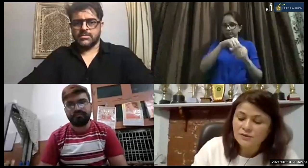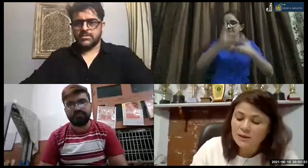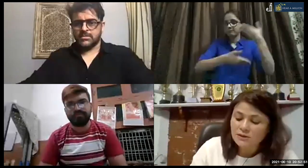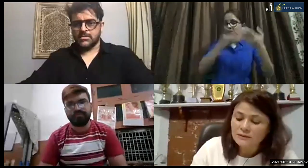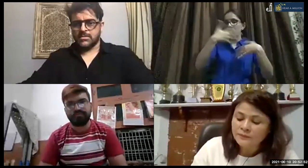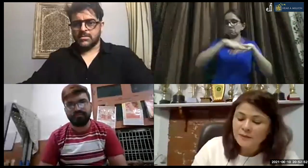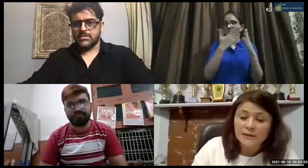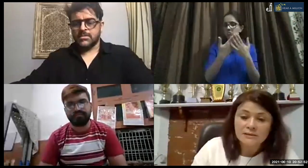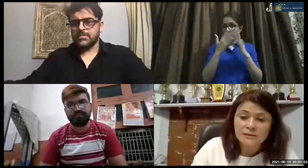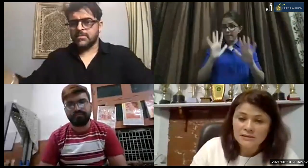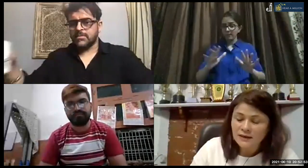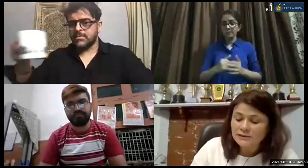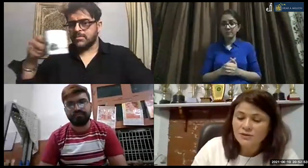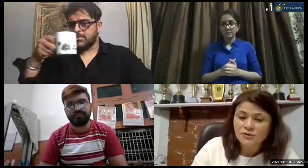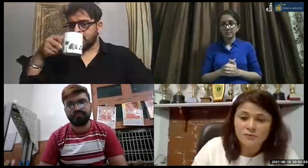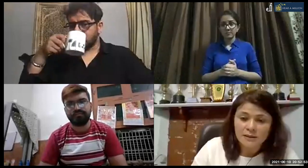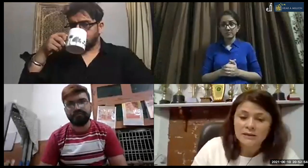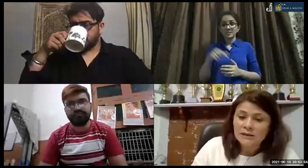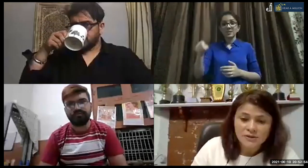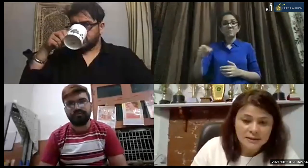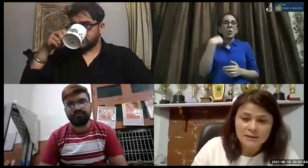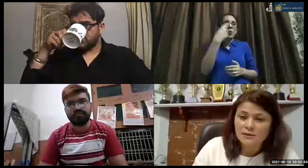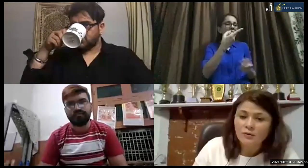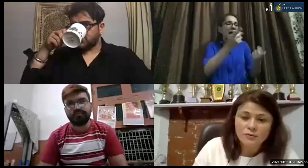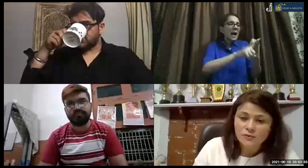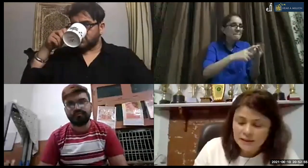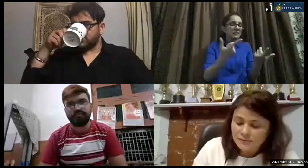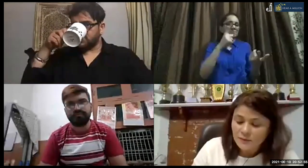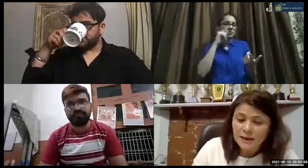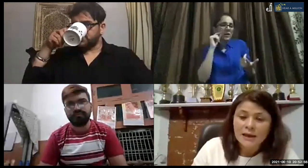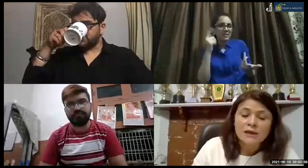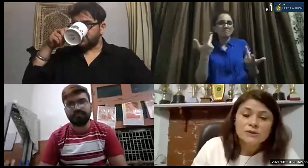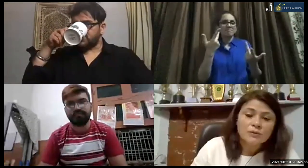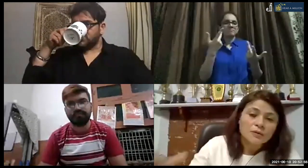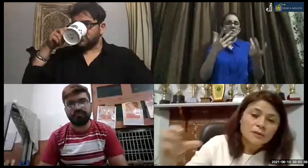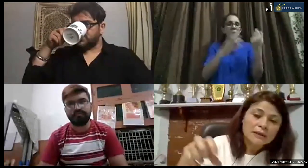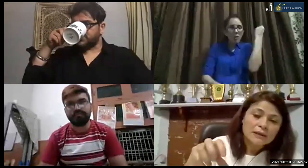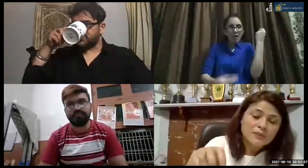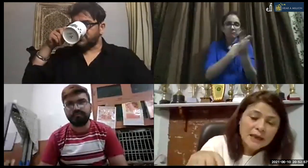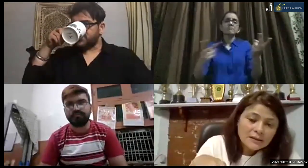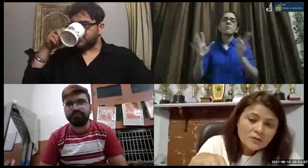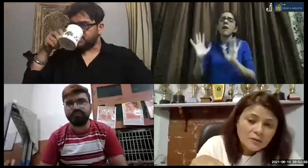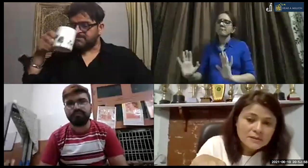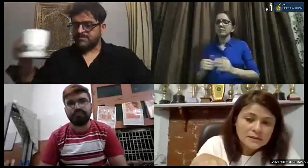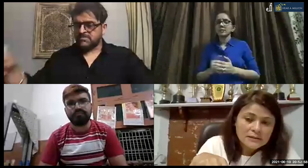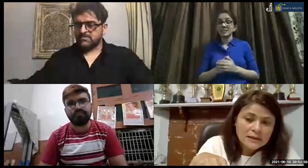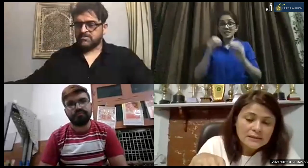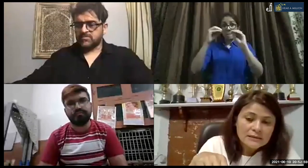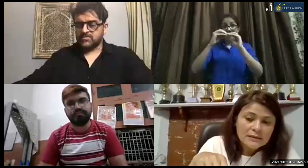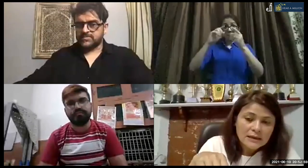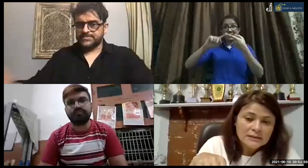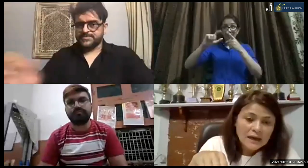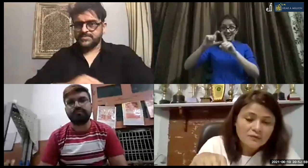inclusive education. That is disadvantaged children, gender, all those things, okay? So the BEd courses